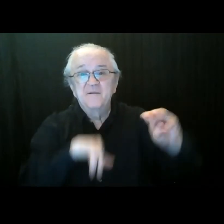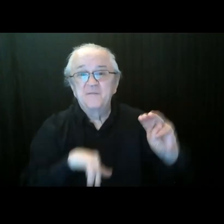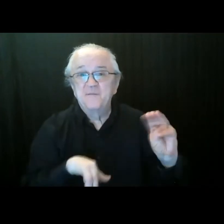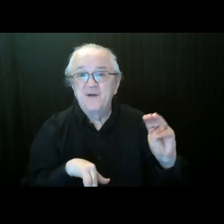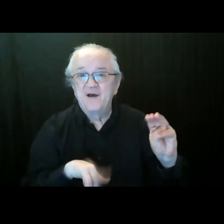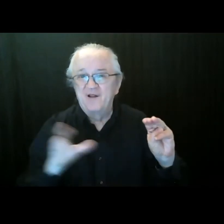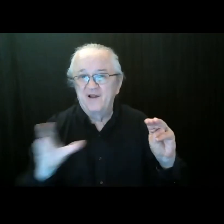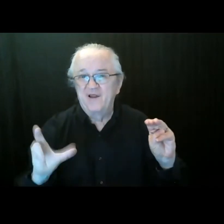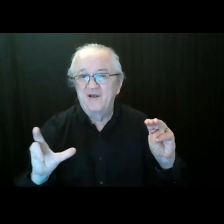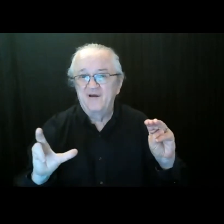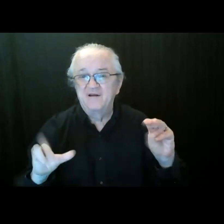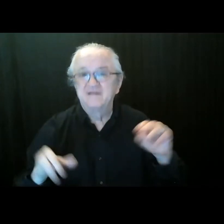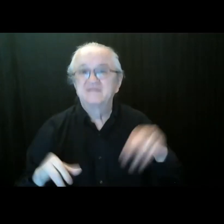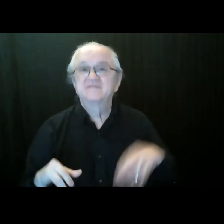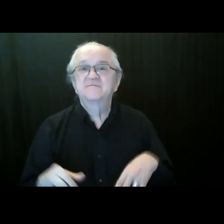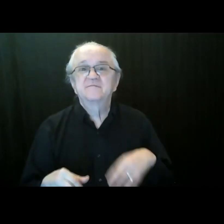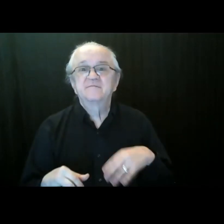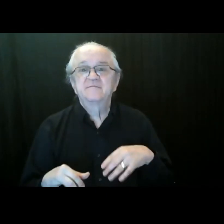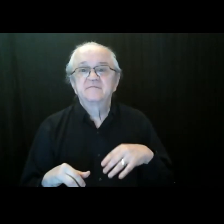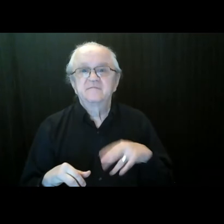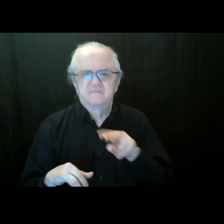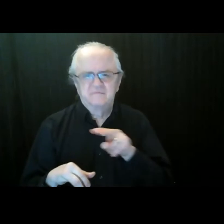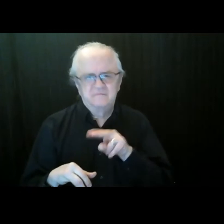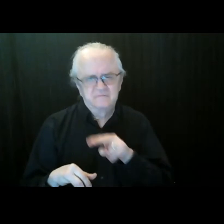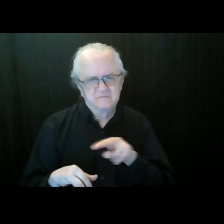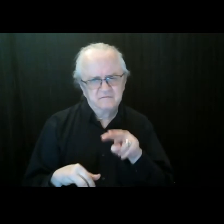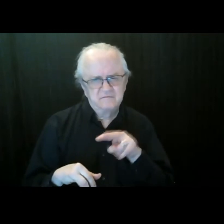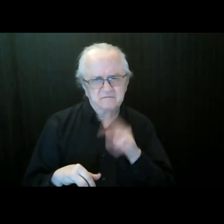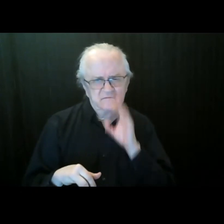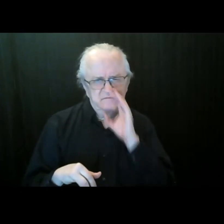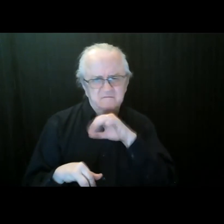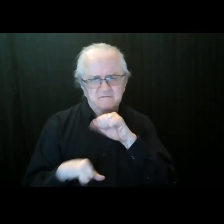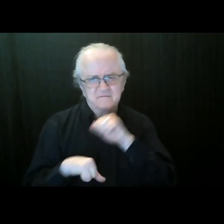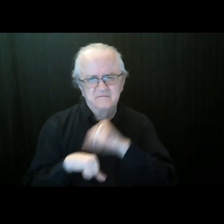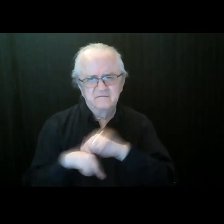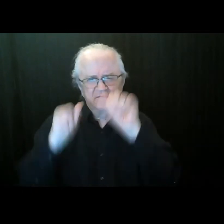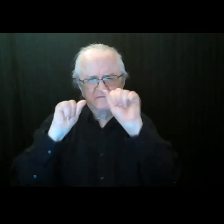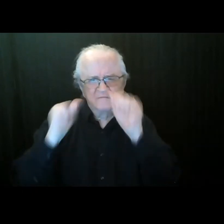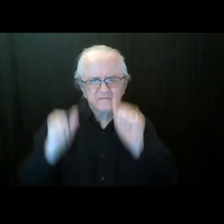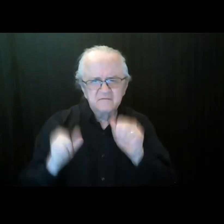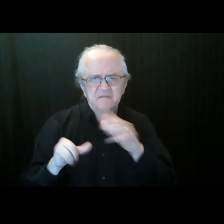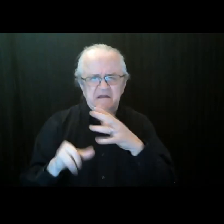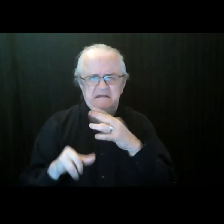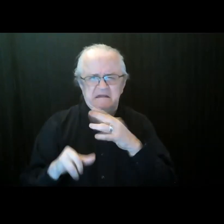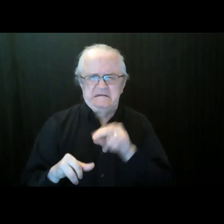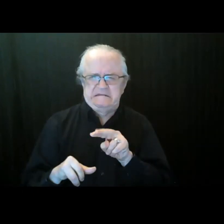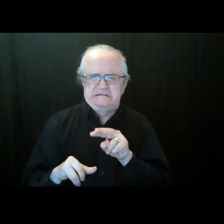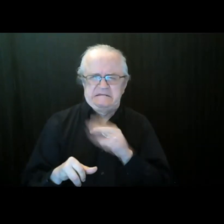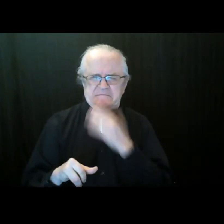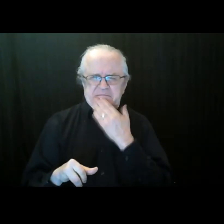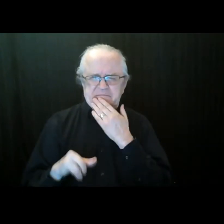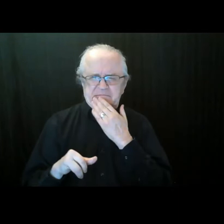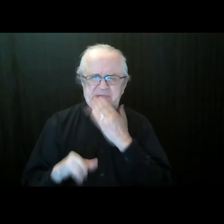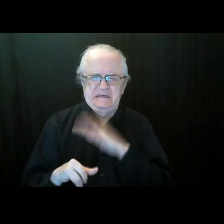Well, looking at these strange stone figures and their rather evil faces, both Michael and Laura